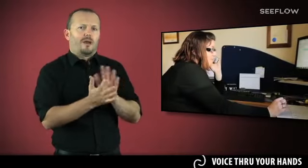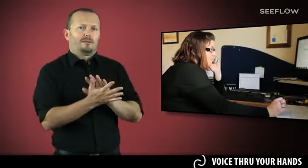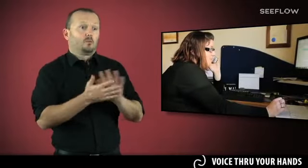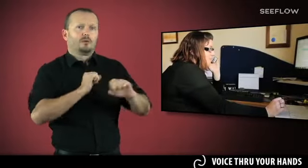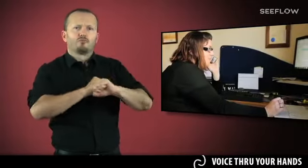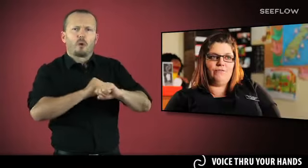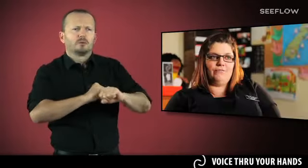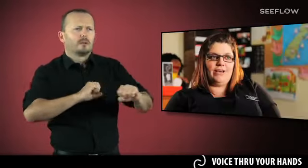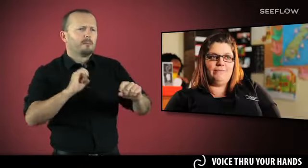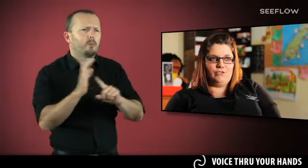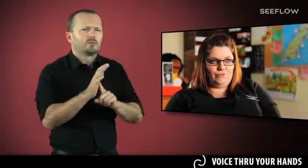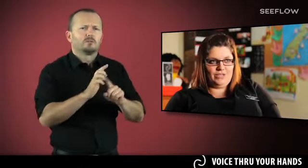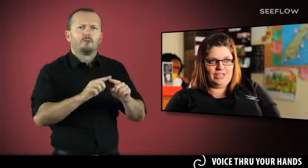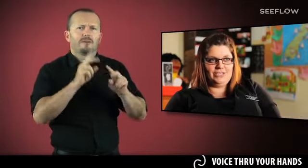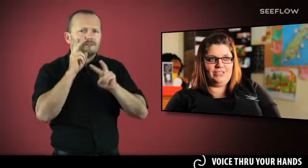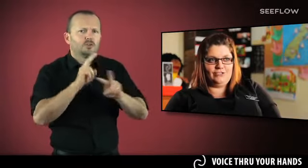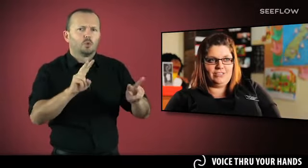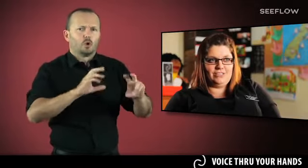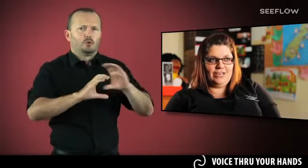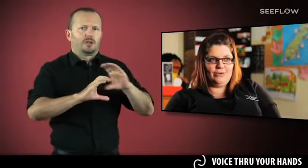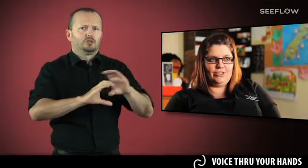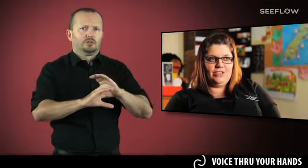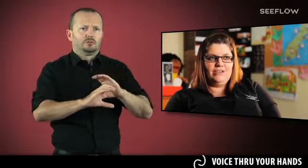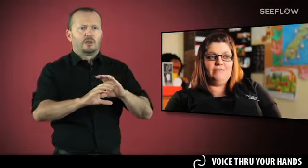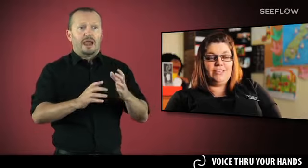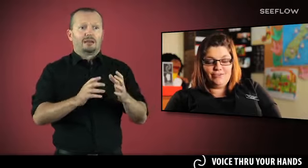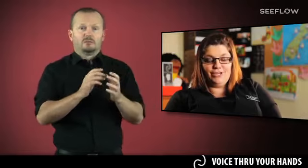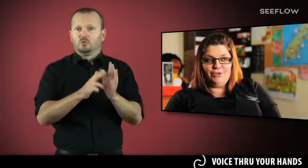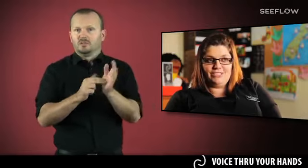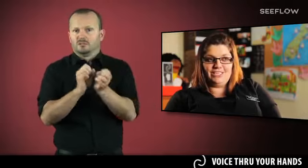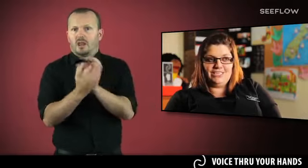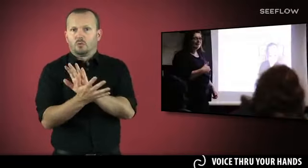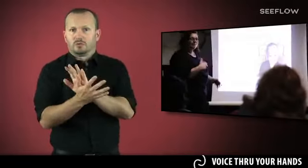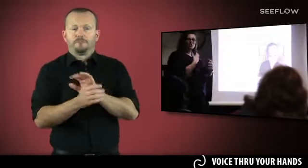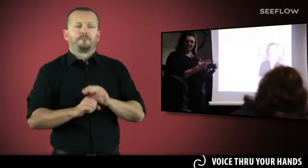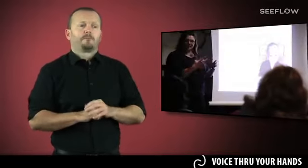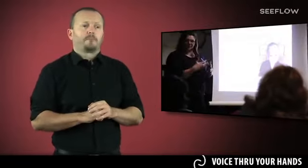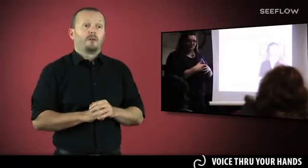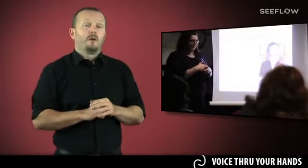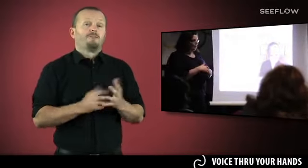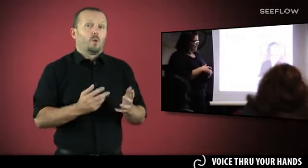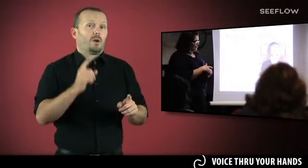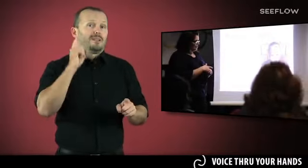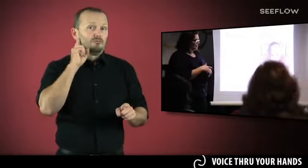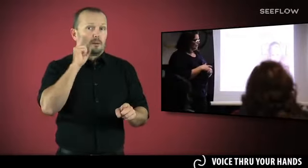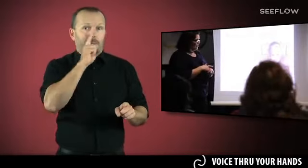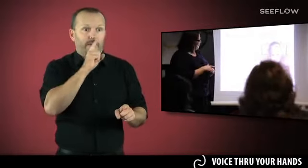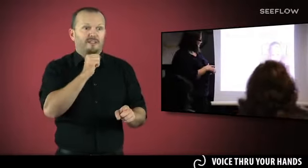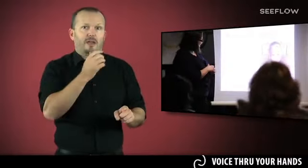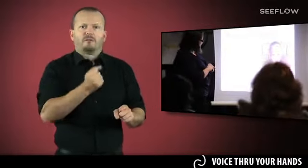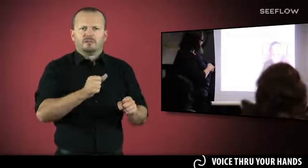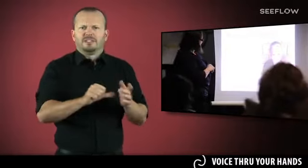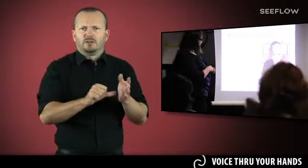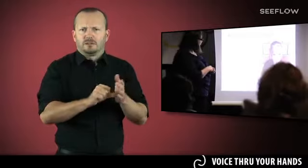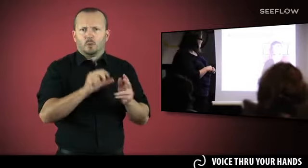the importance of visual communication and New Zealand Sign Language for the hearing community that have difficulty with speech.